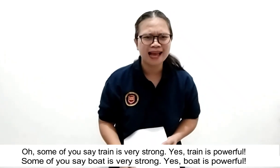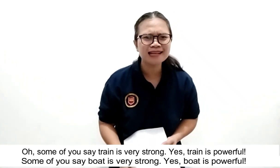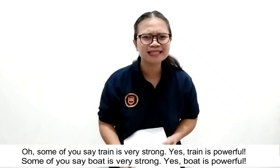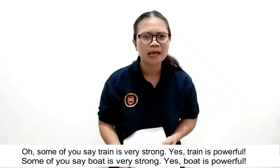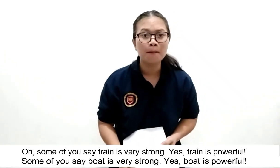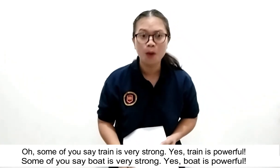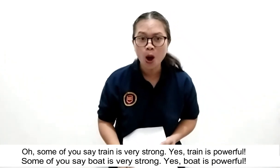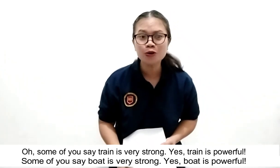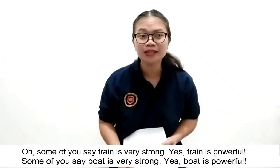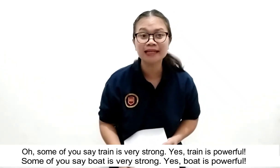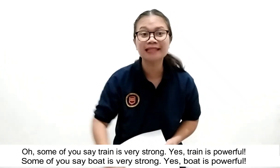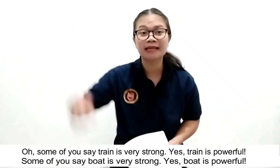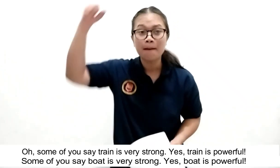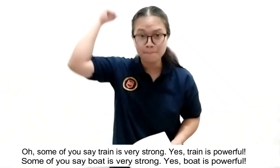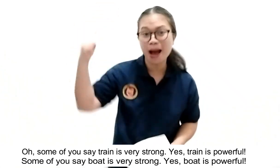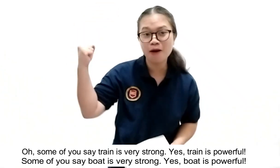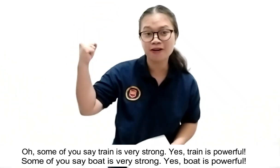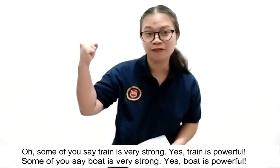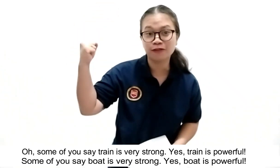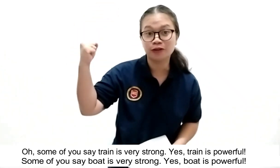boat is powerful